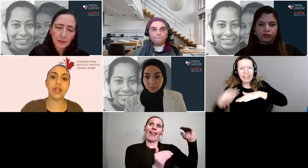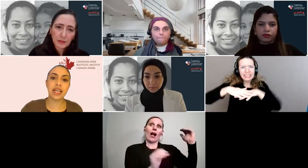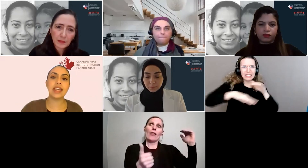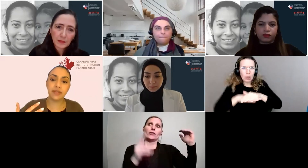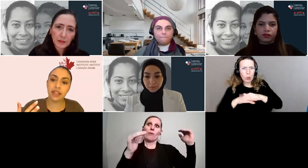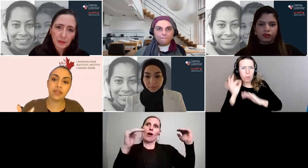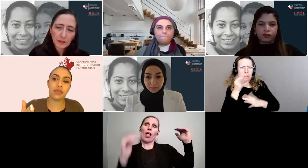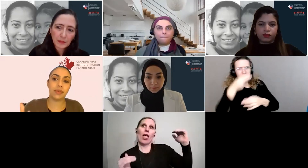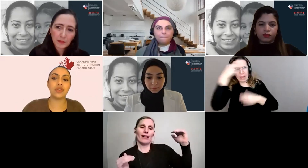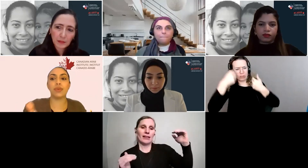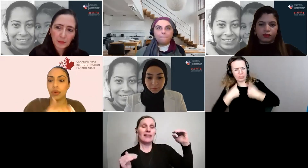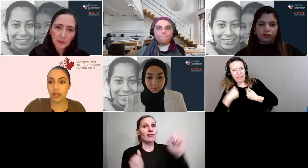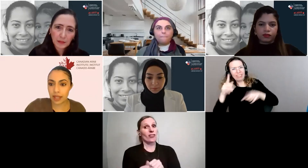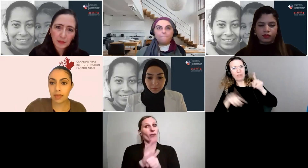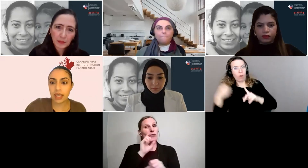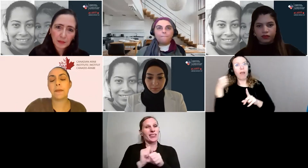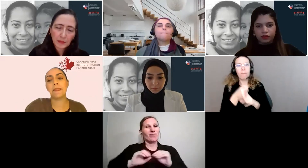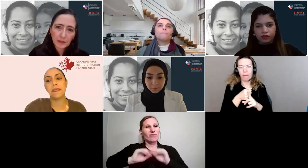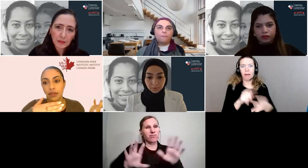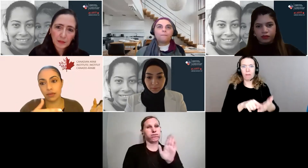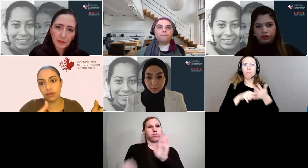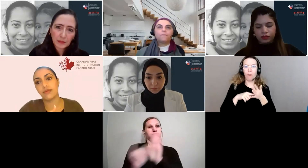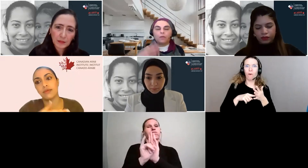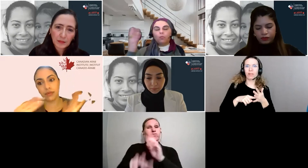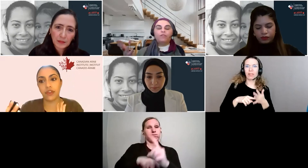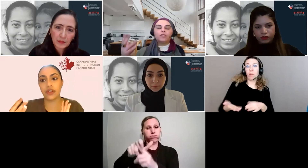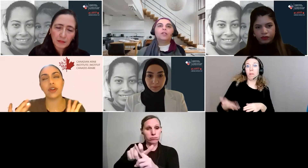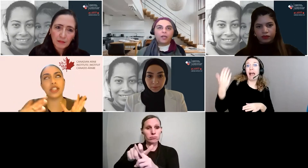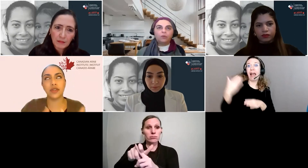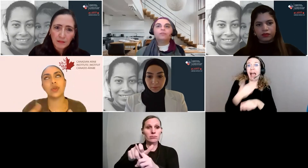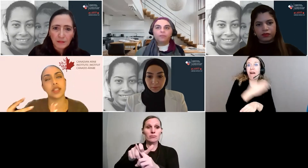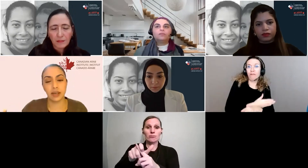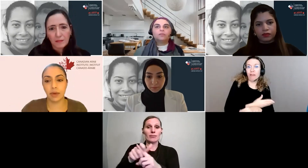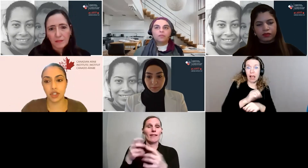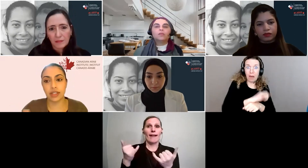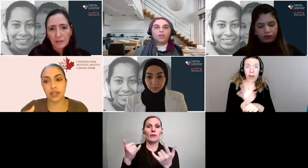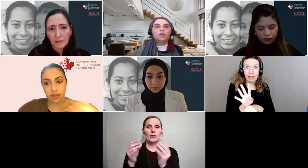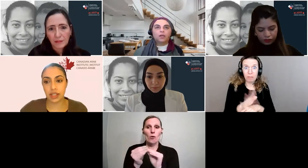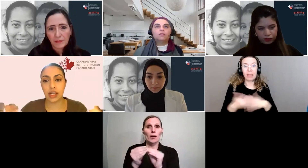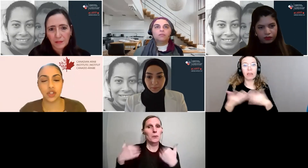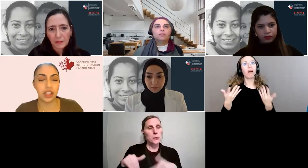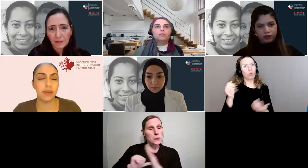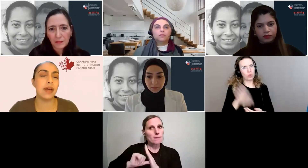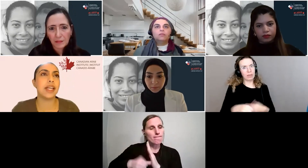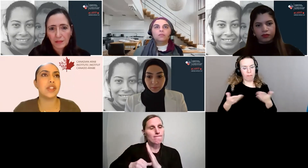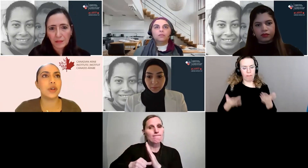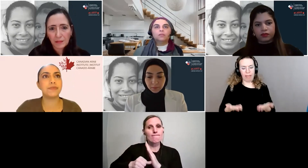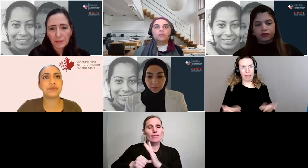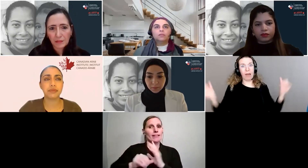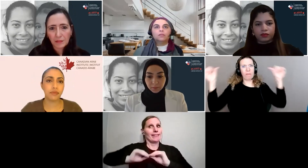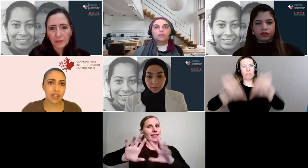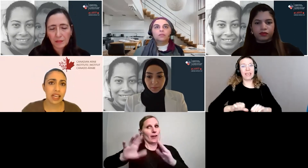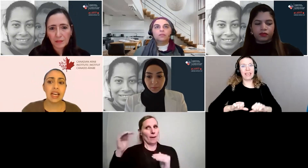shown us that, even if it remained true before the pandemic, it furthered individuals in margins during the pandemic. And